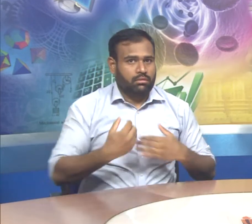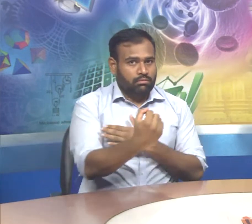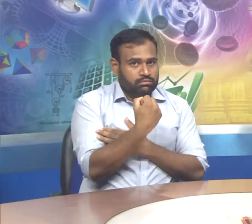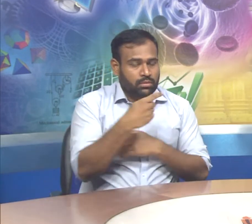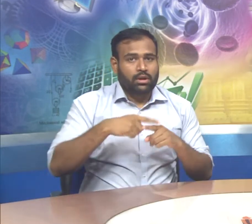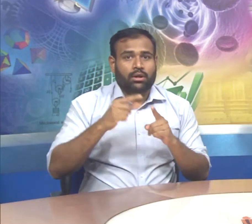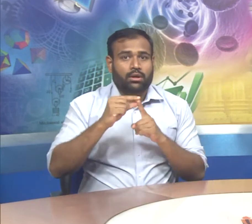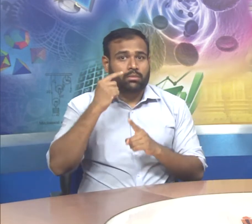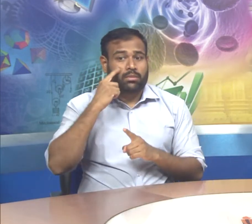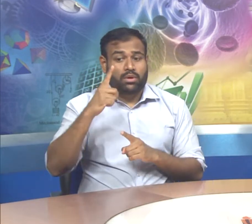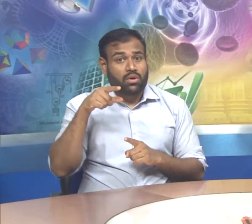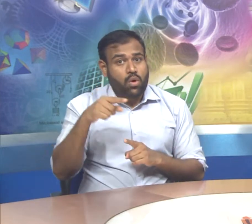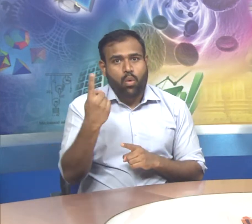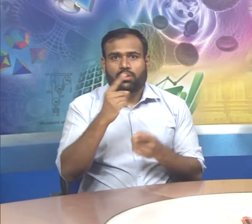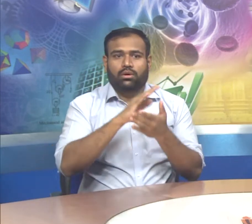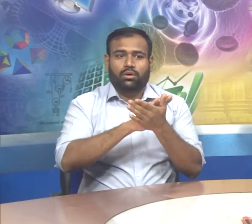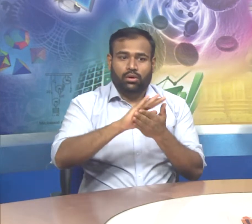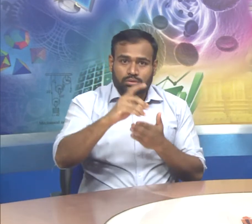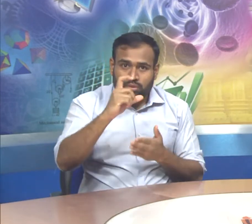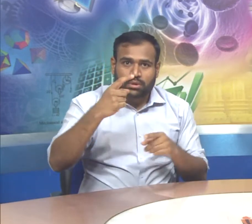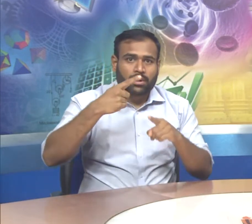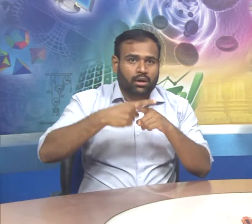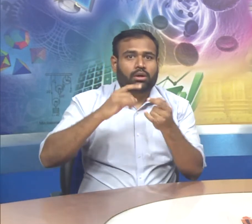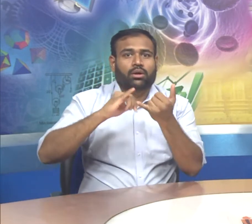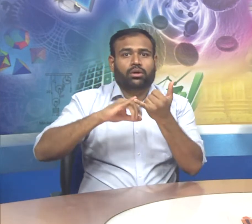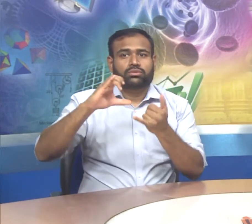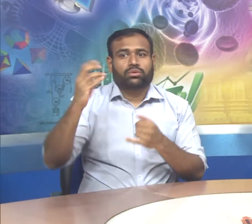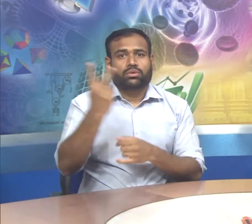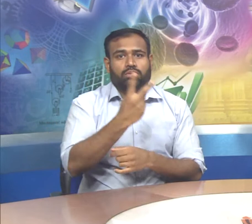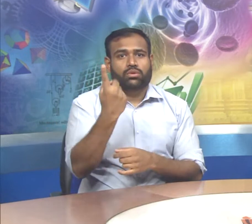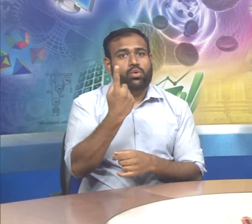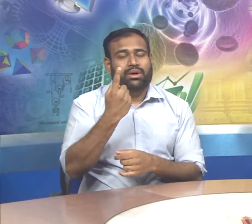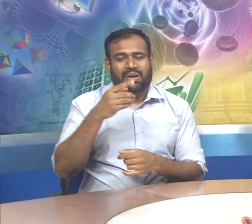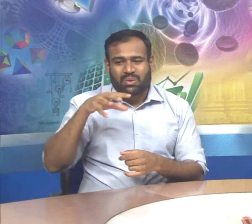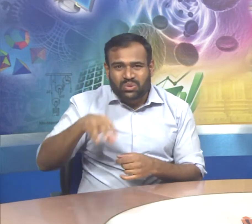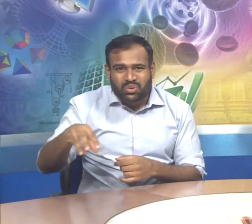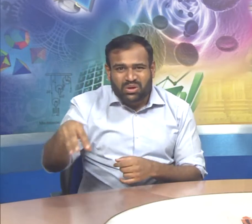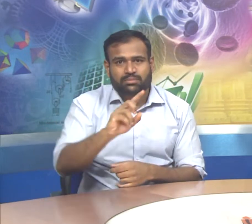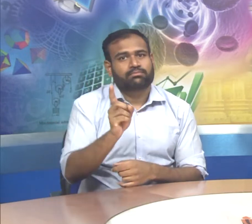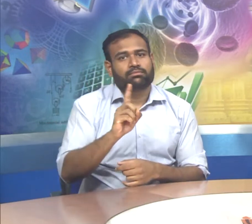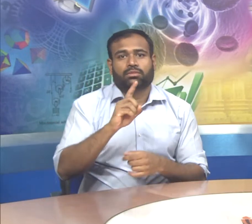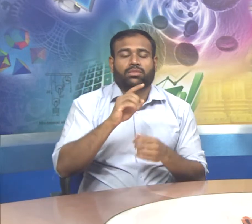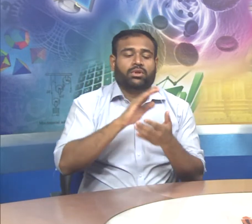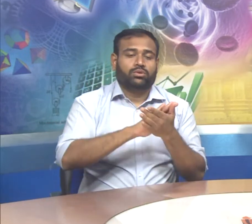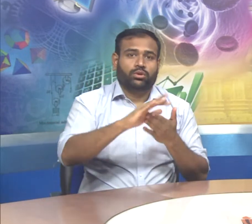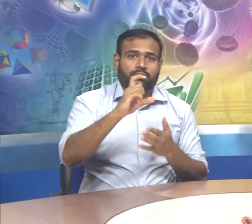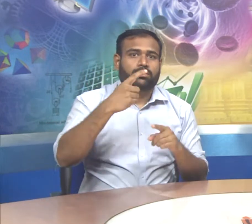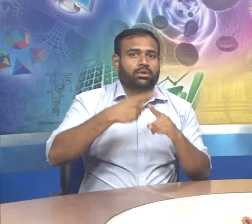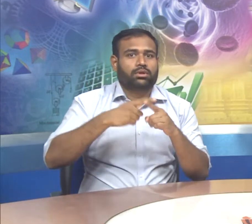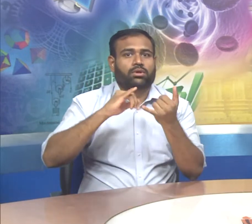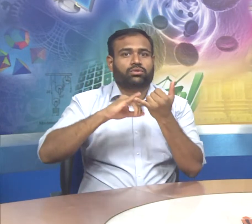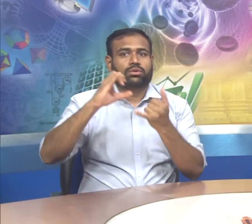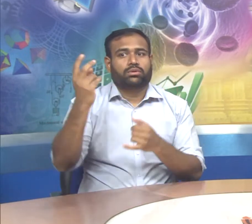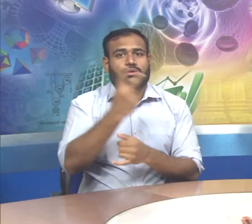Cases related to violation of fundamental rights and PIL can